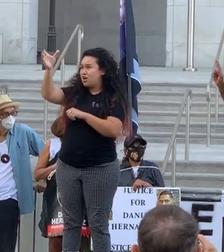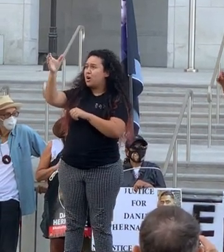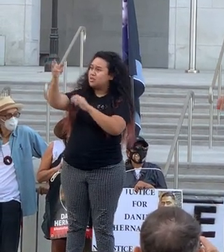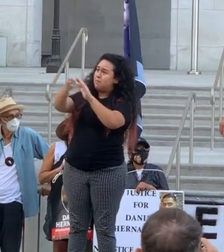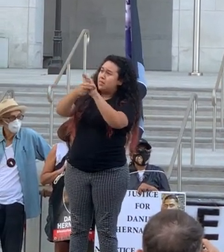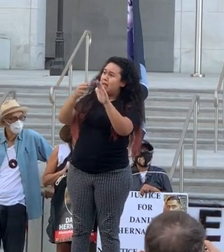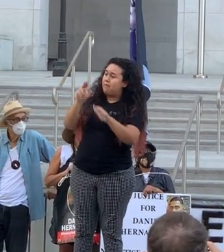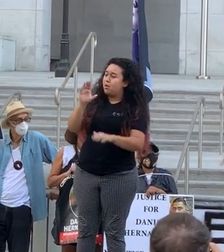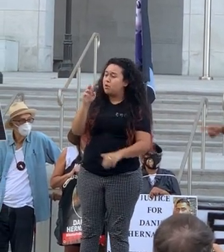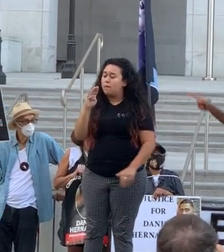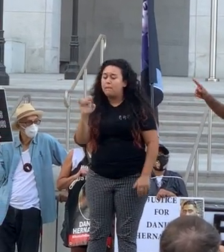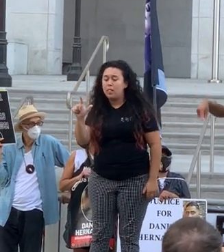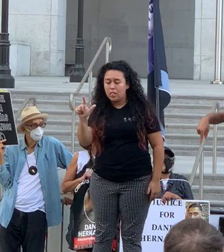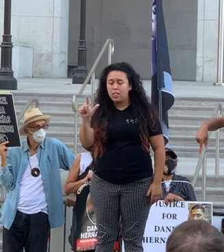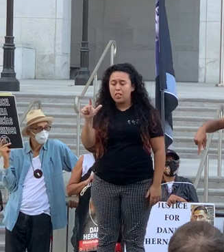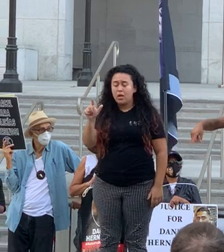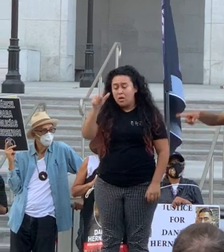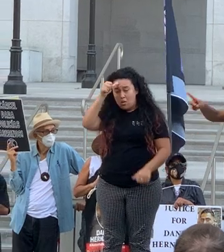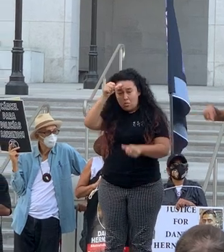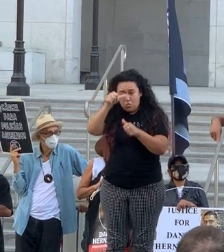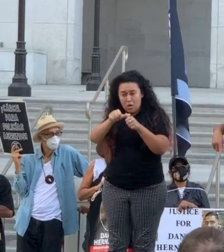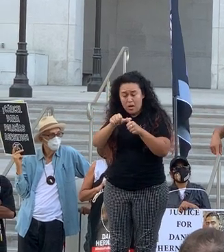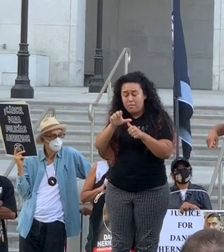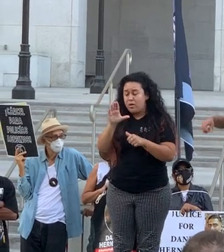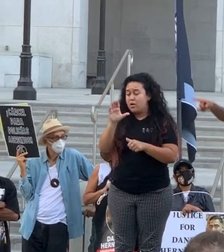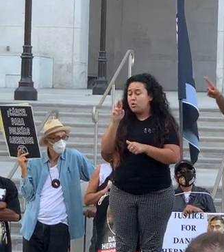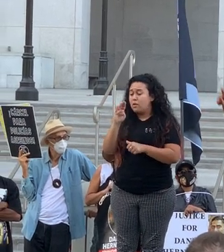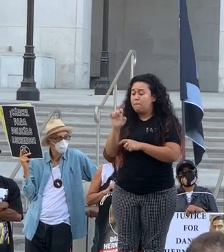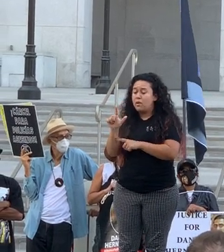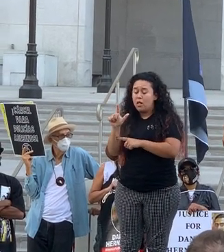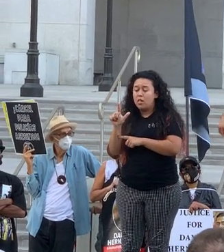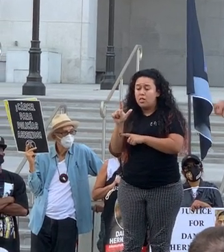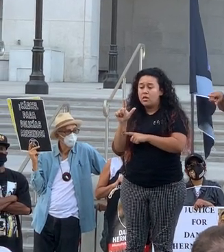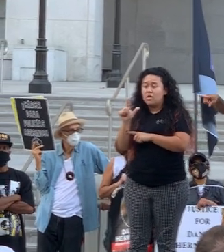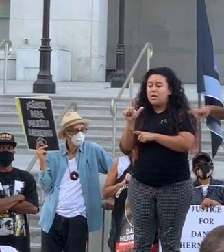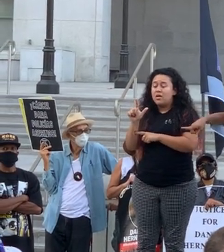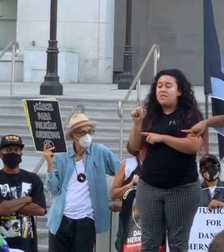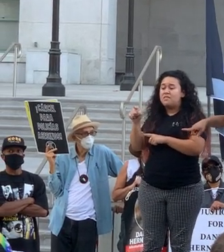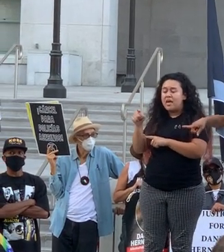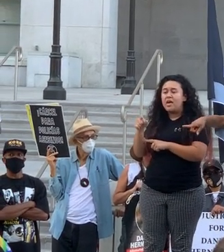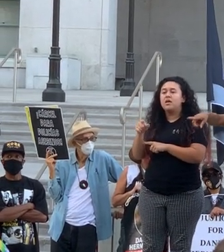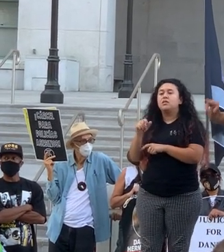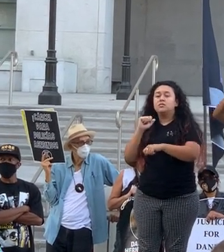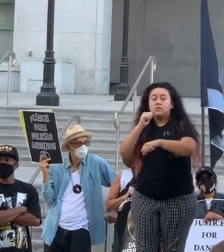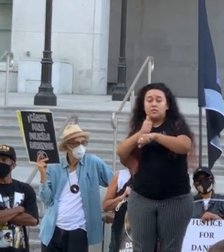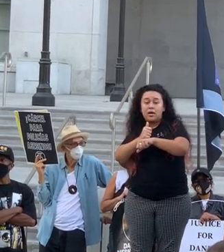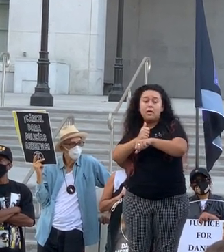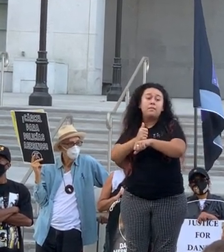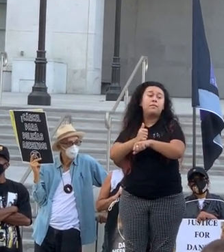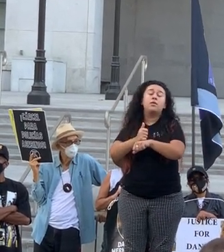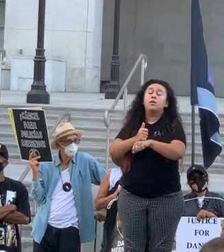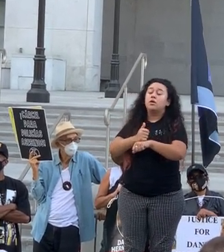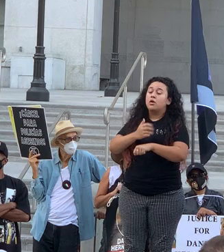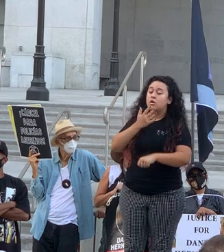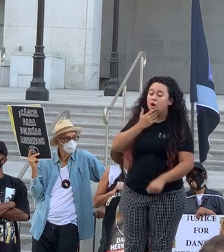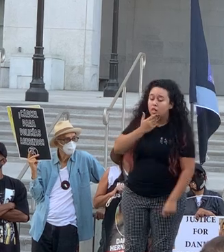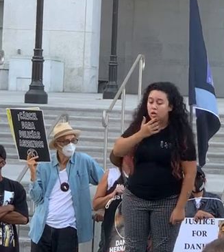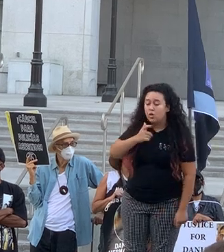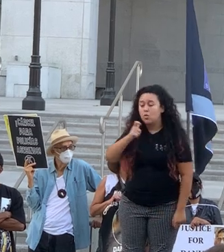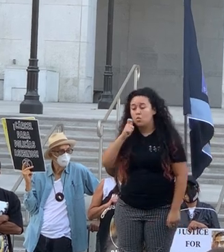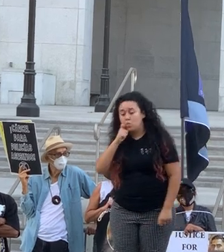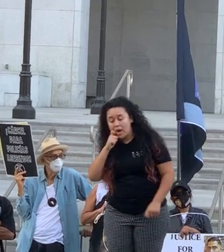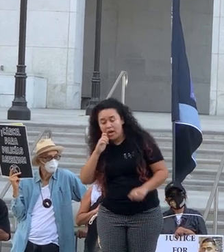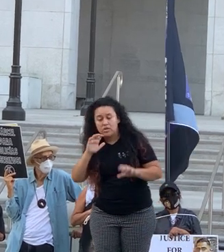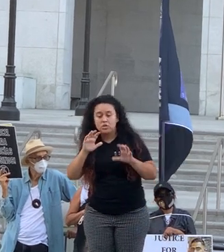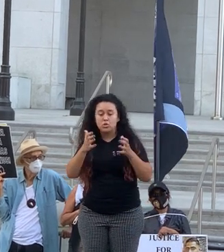And remember that criminality is informed by color and class, and that our first betrayals